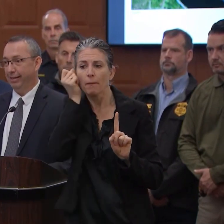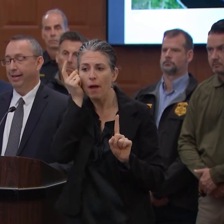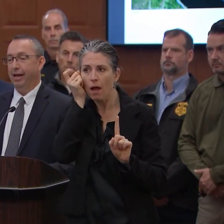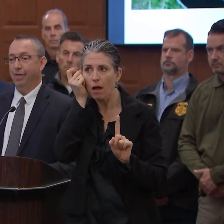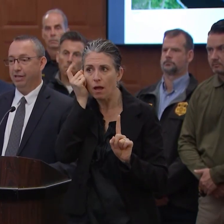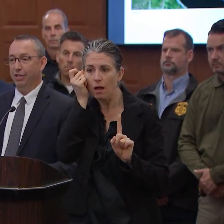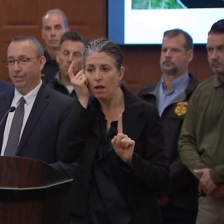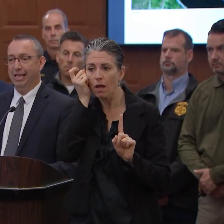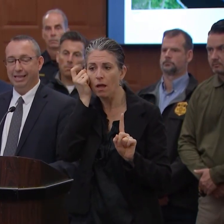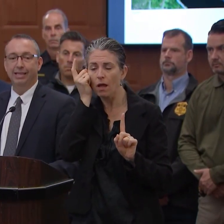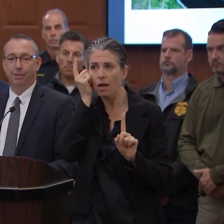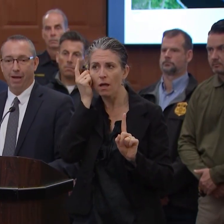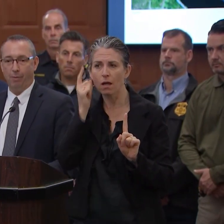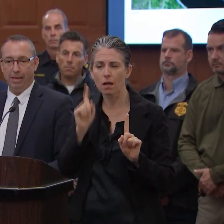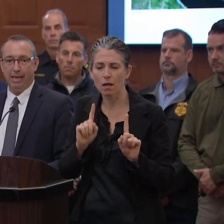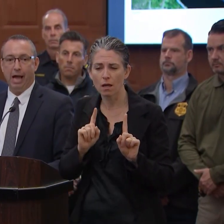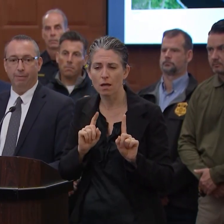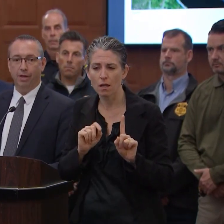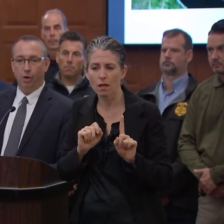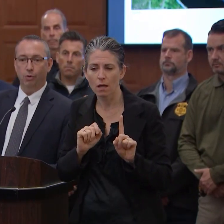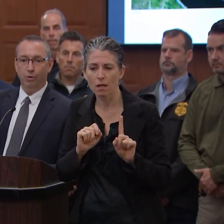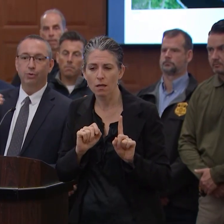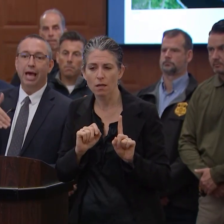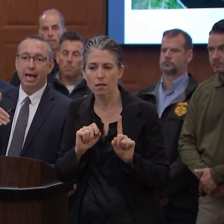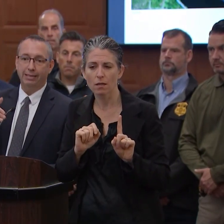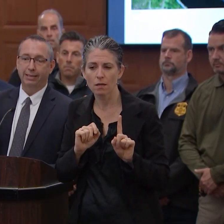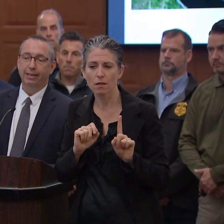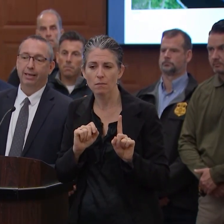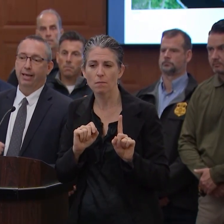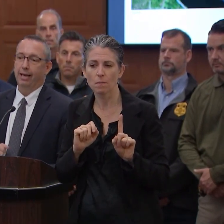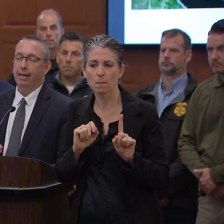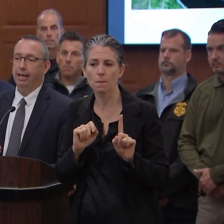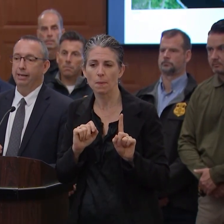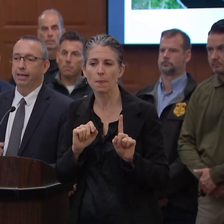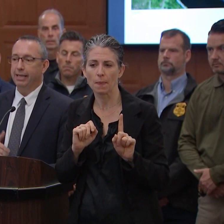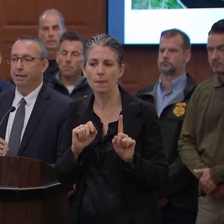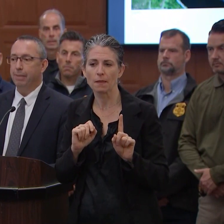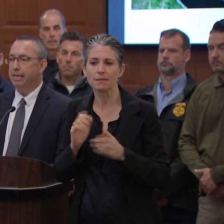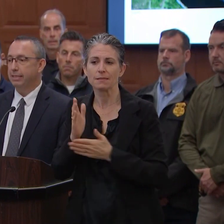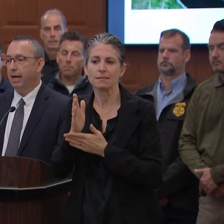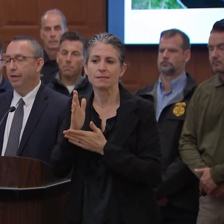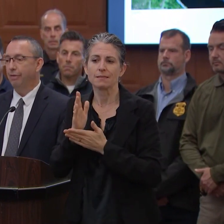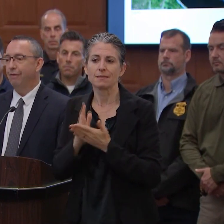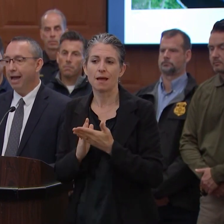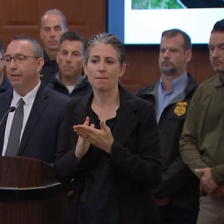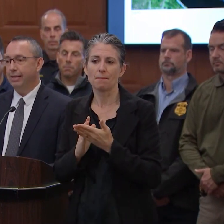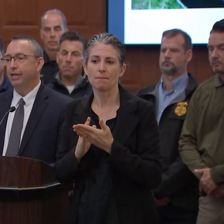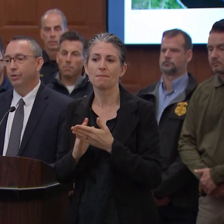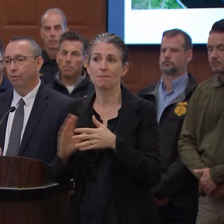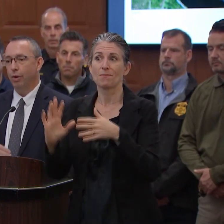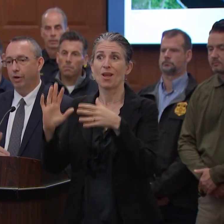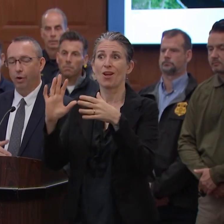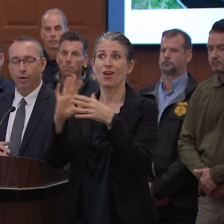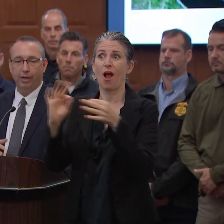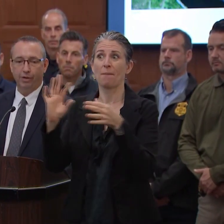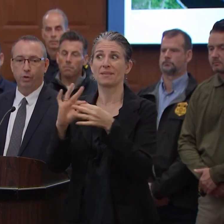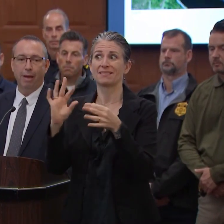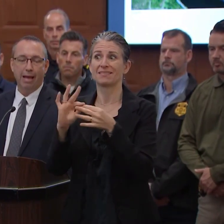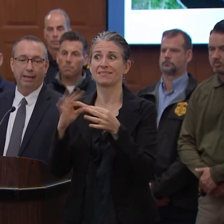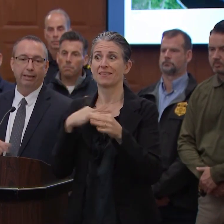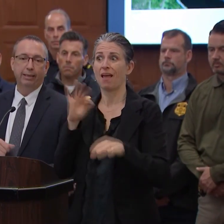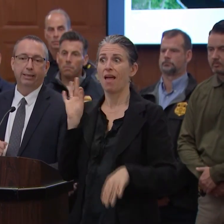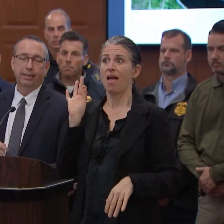suspect. They just said this about me, I'm going to go do that. And again, based on the violent nature of what occurred